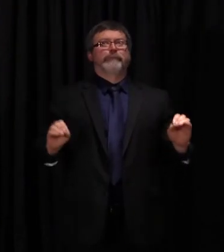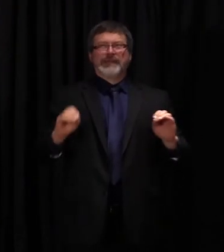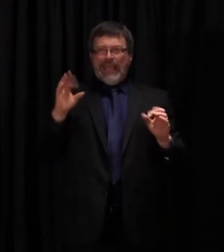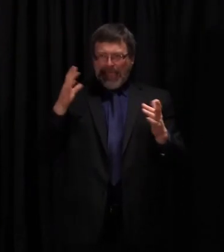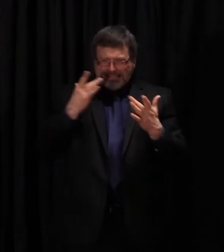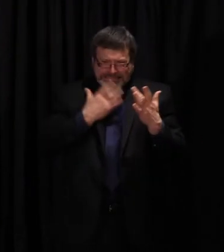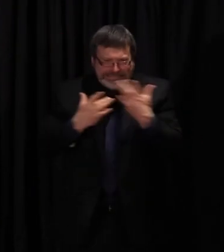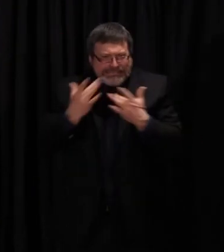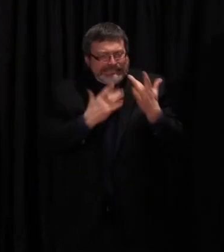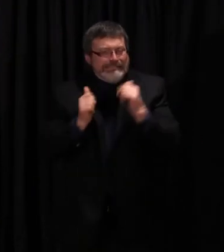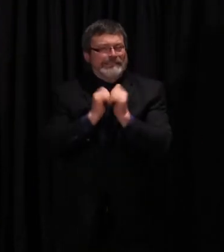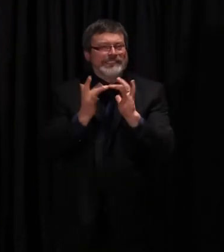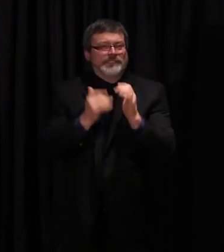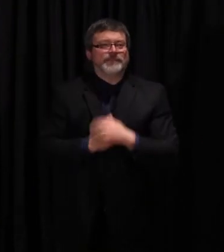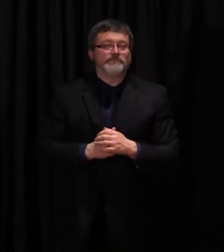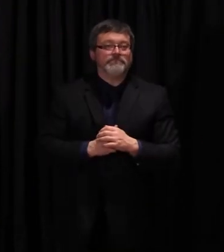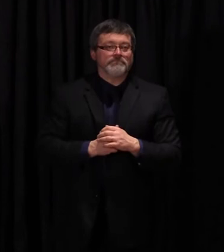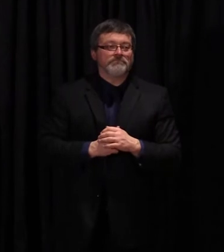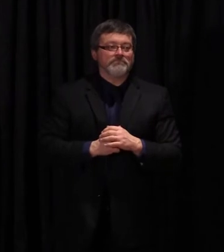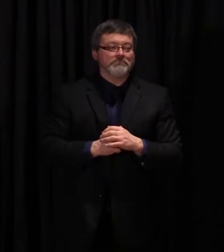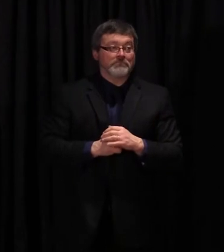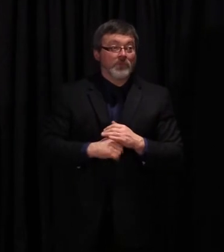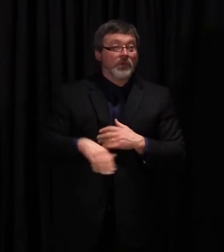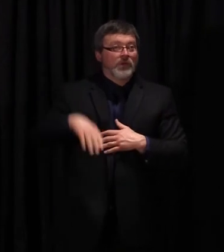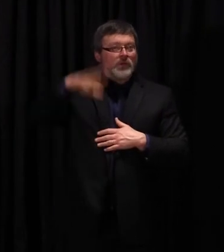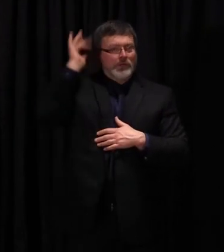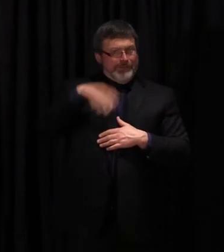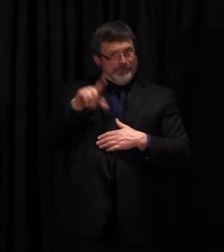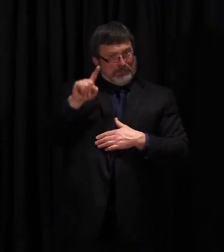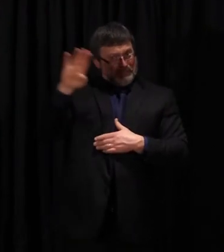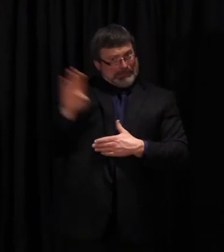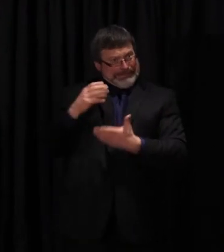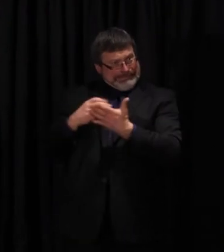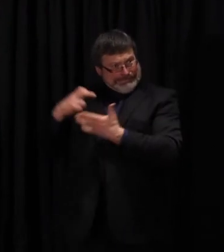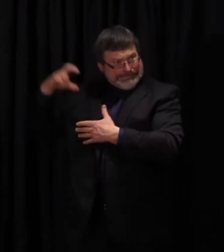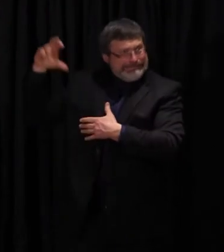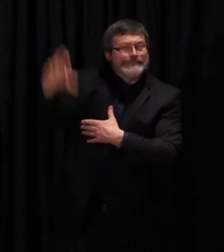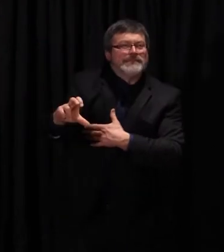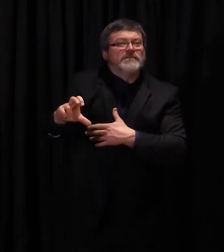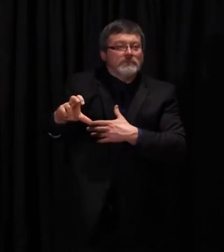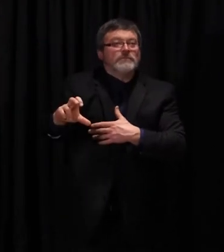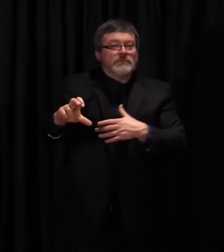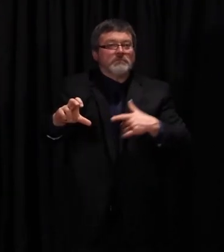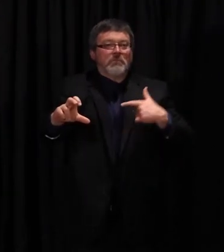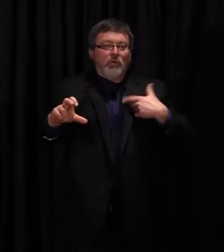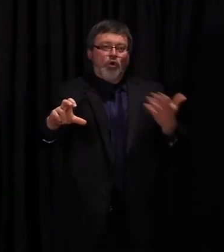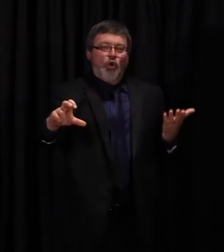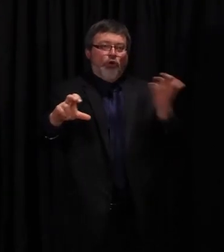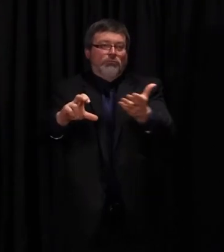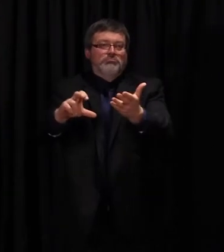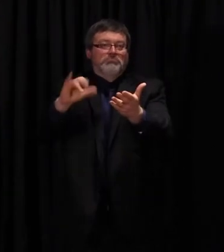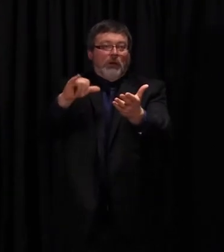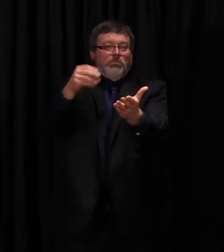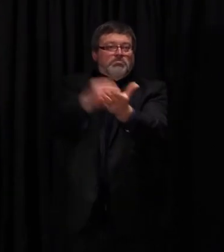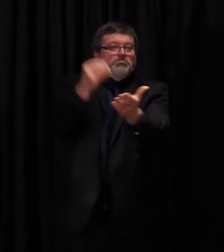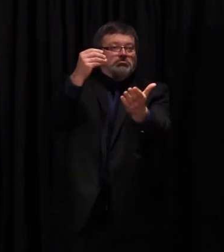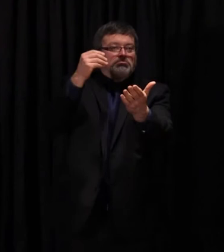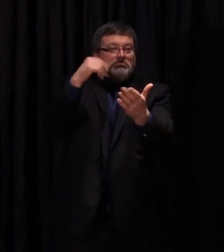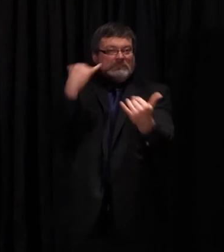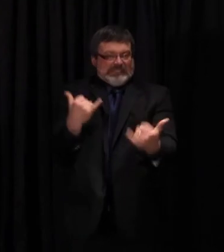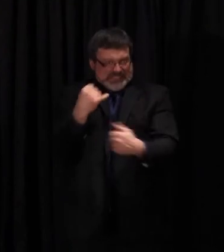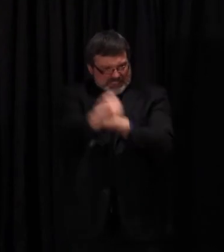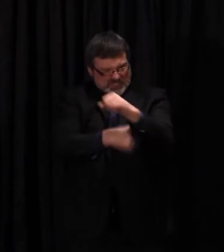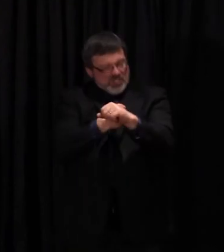But only a portion of the $1 billion proposal I presented was funded. So this year, we'll ask for the rest